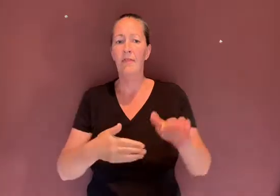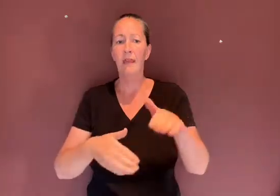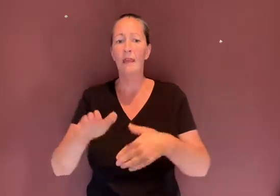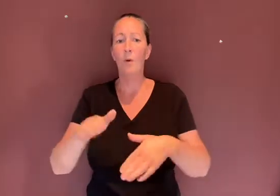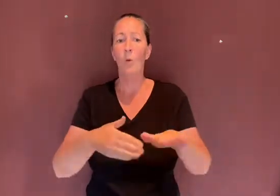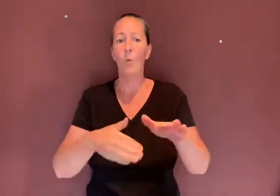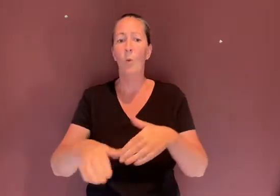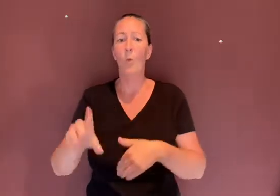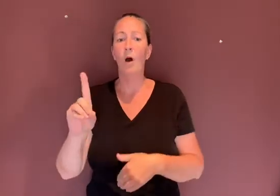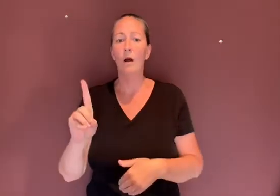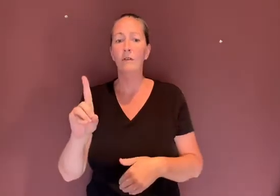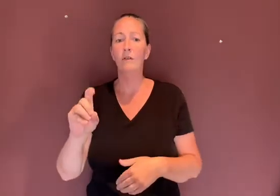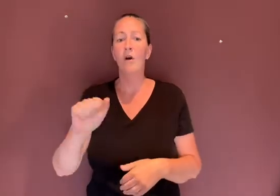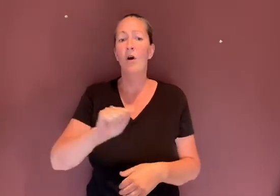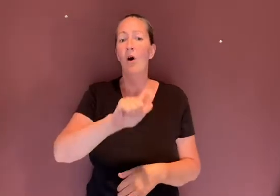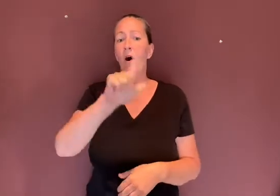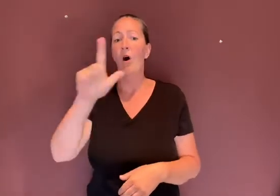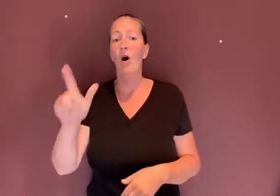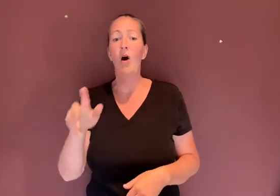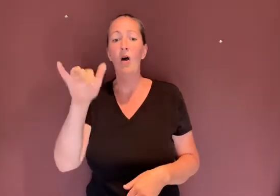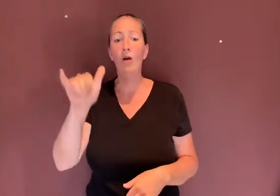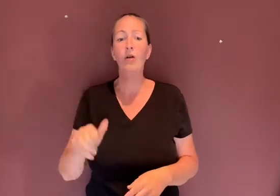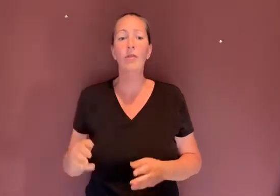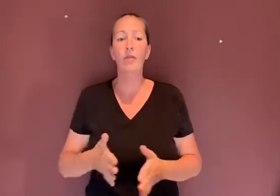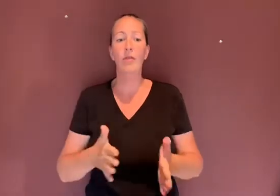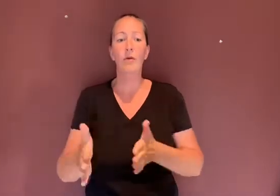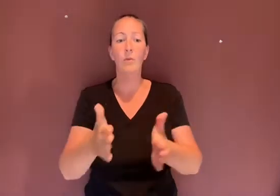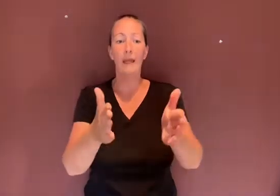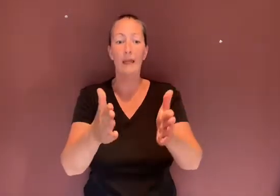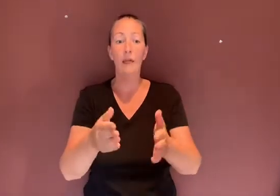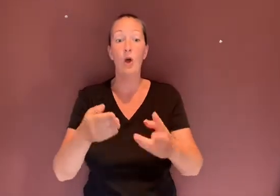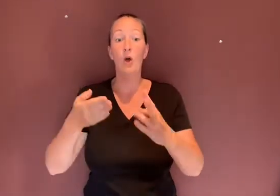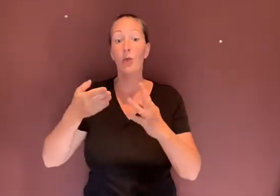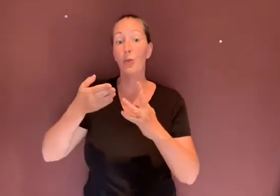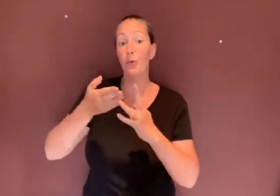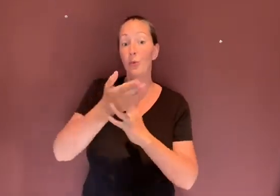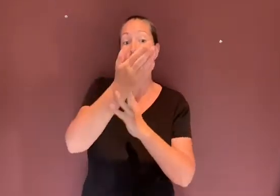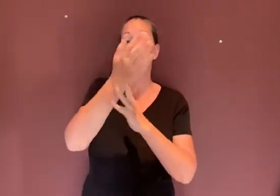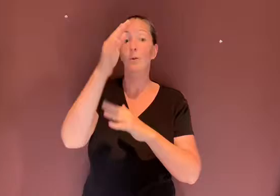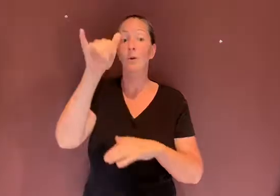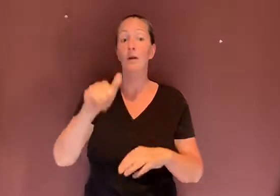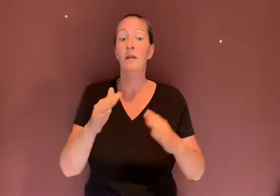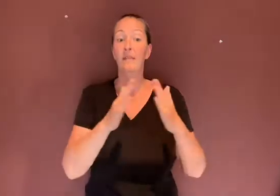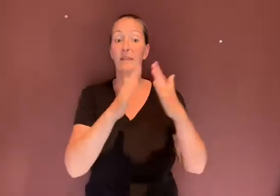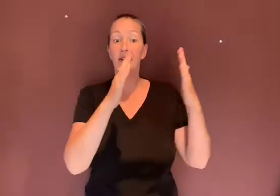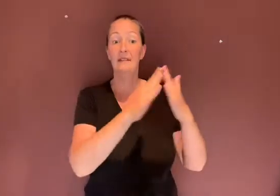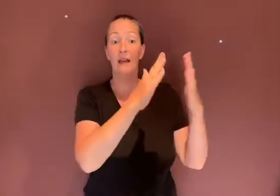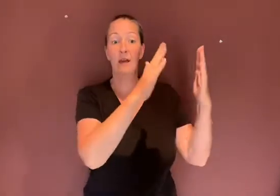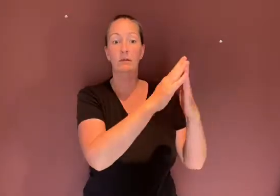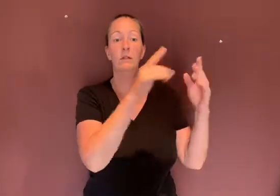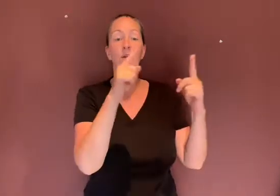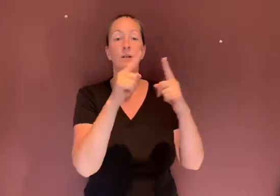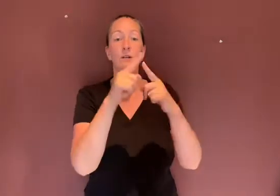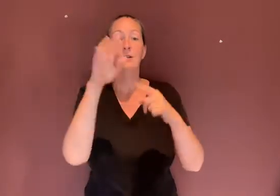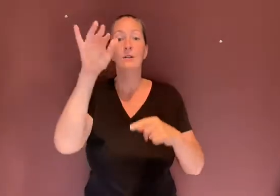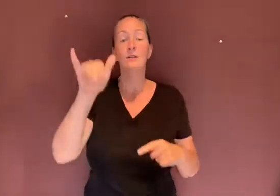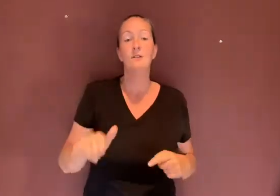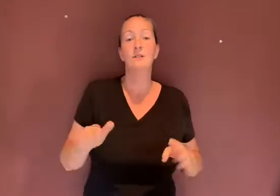they walked all the way through the town to